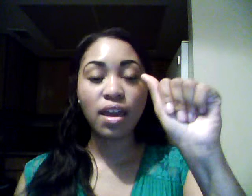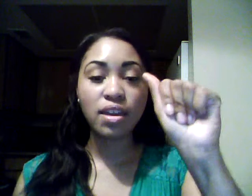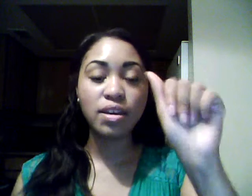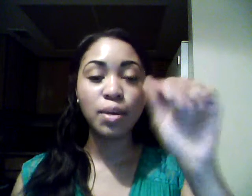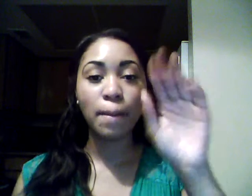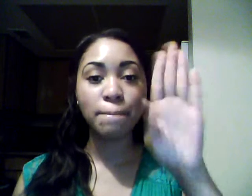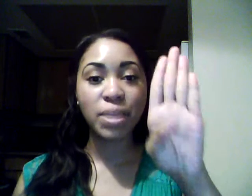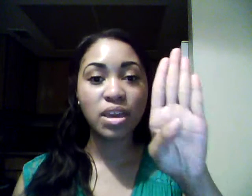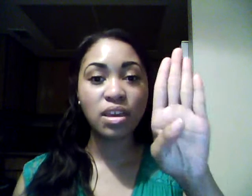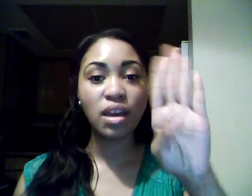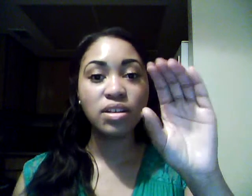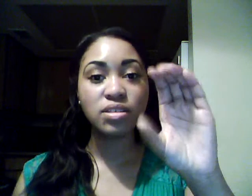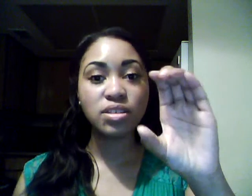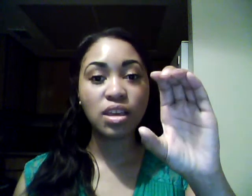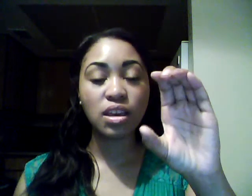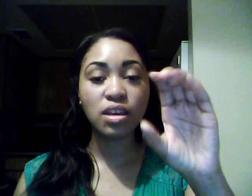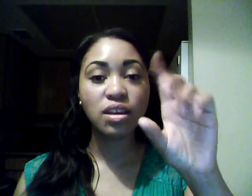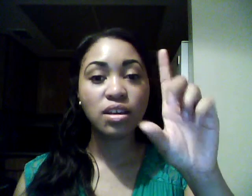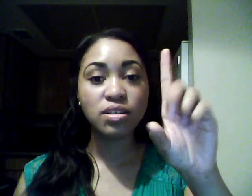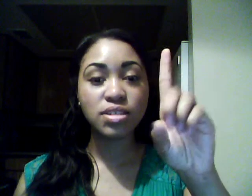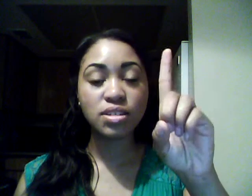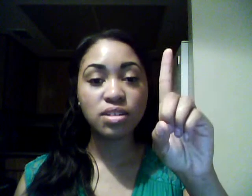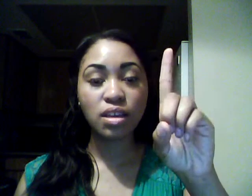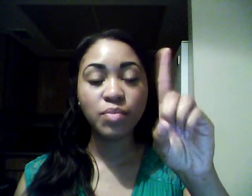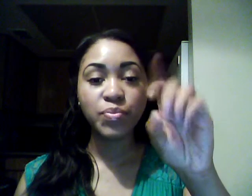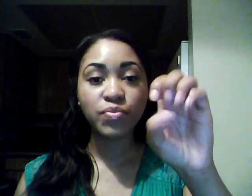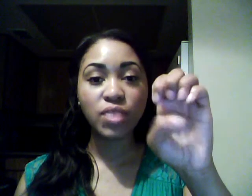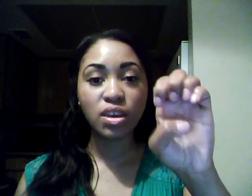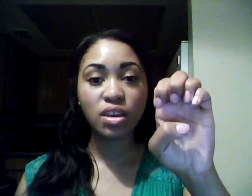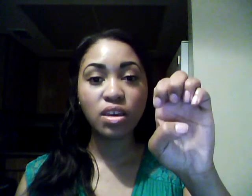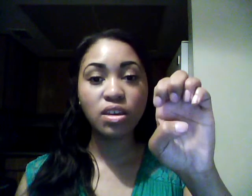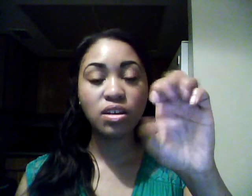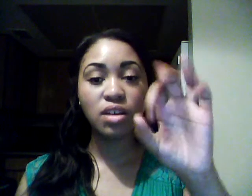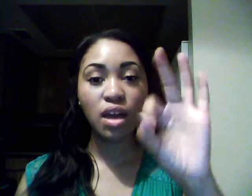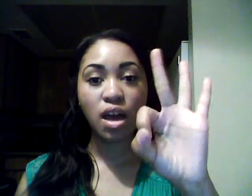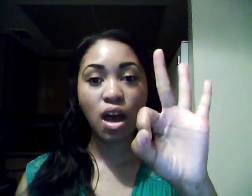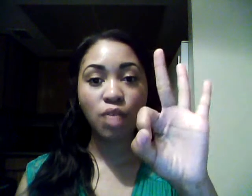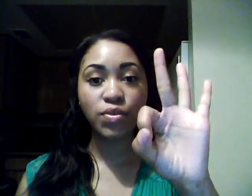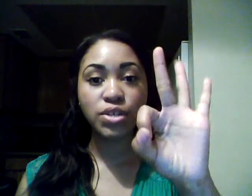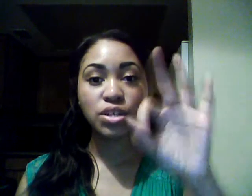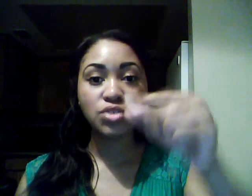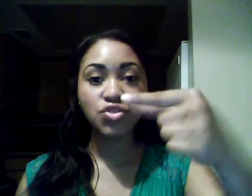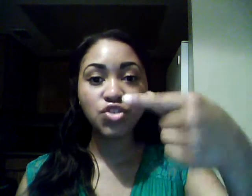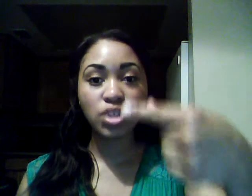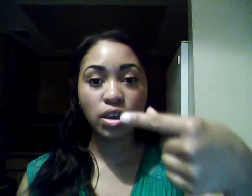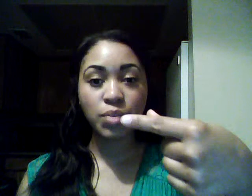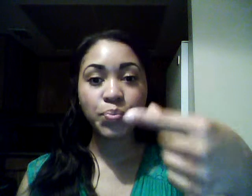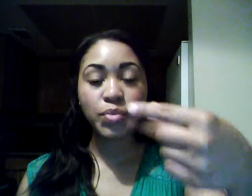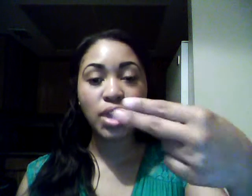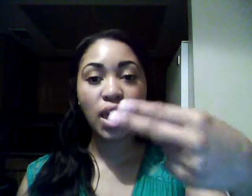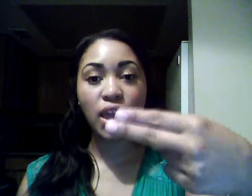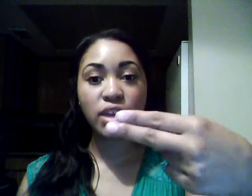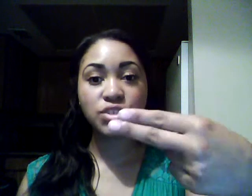A, B, C, D, E, F, G,